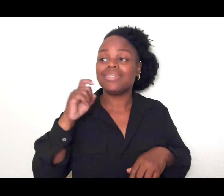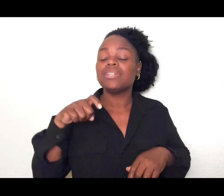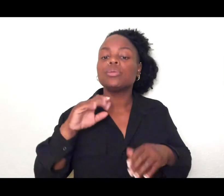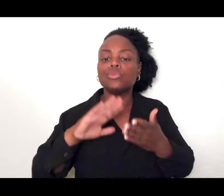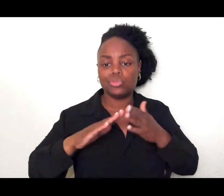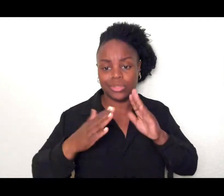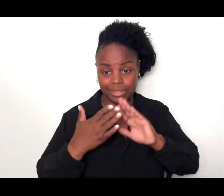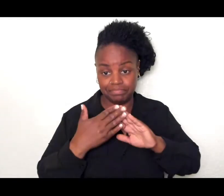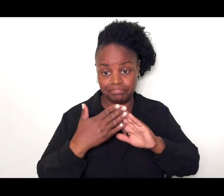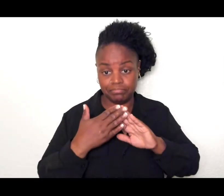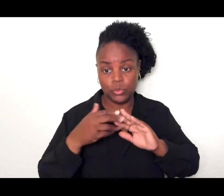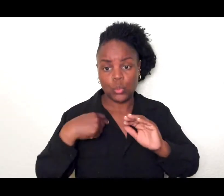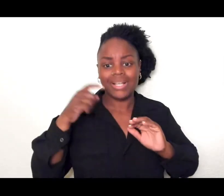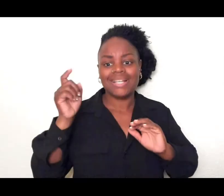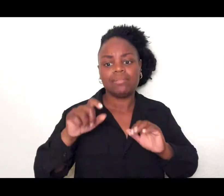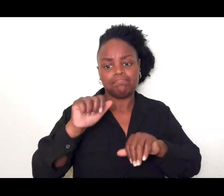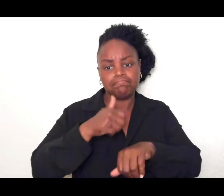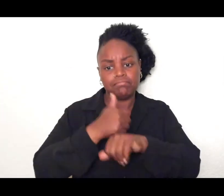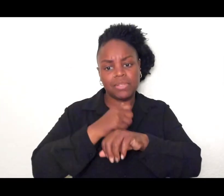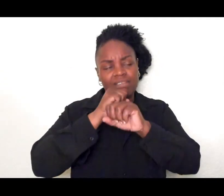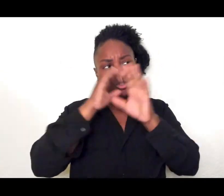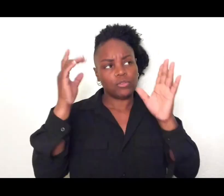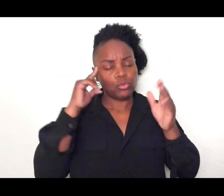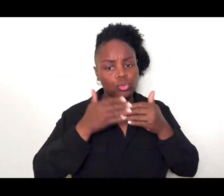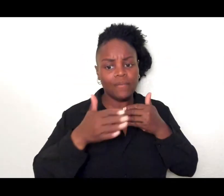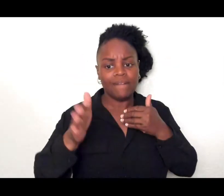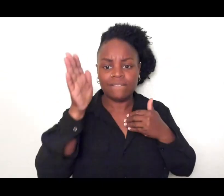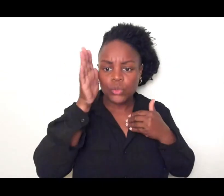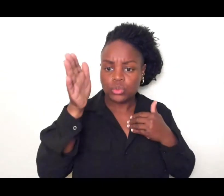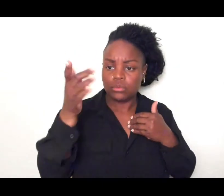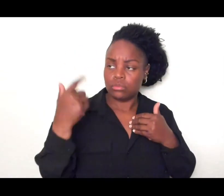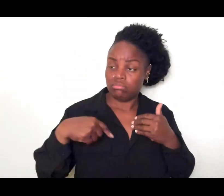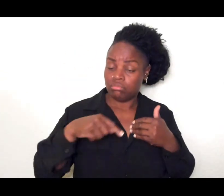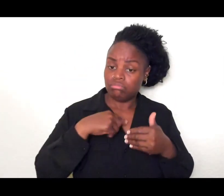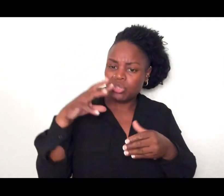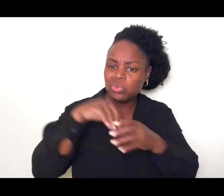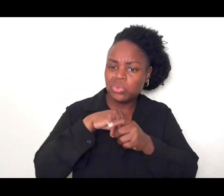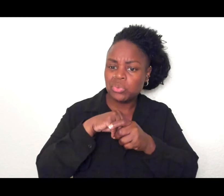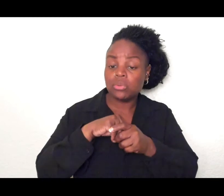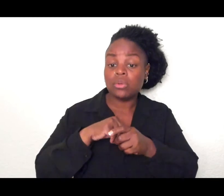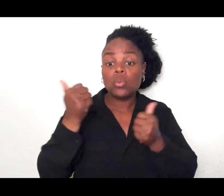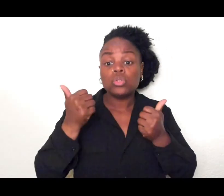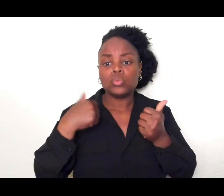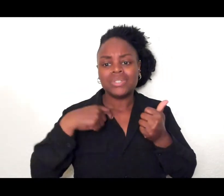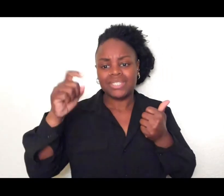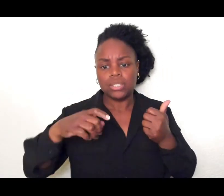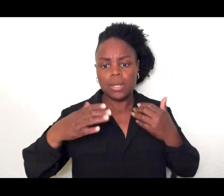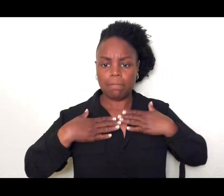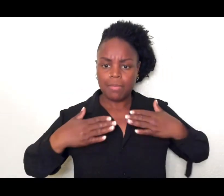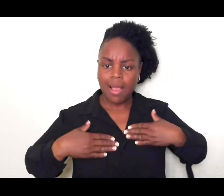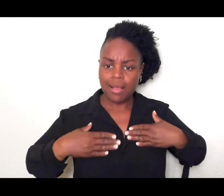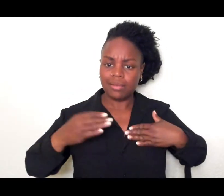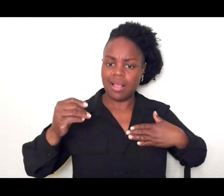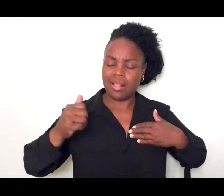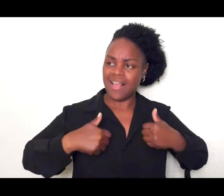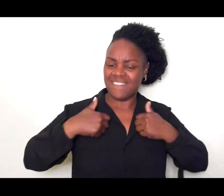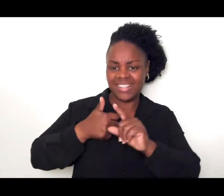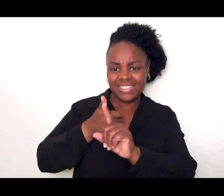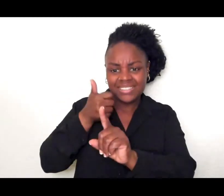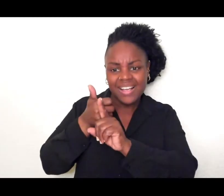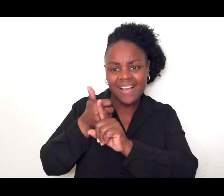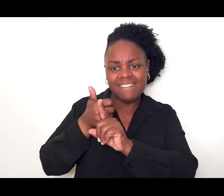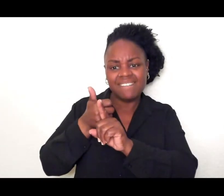these intersections of climate and disability justice, so those connections and that inherentness can be revealed